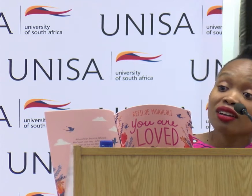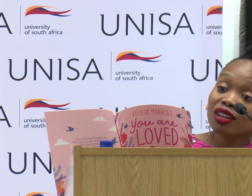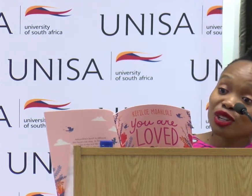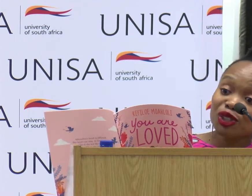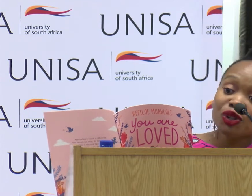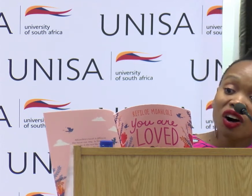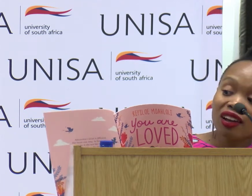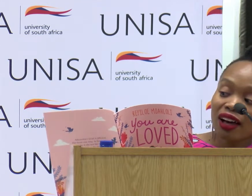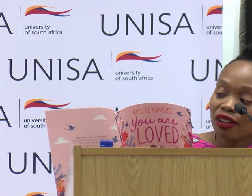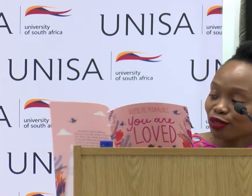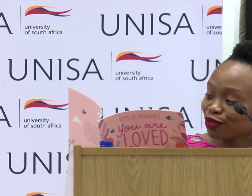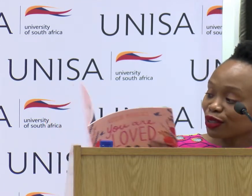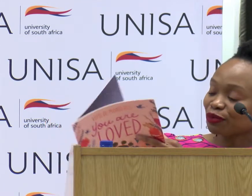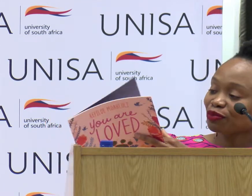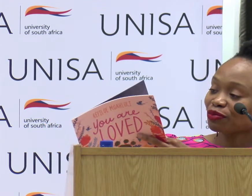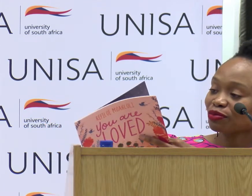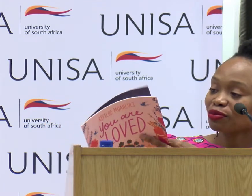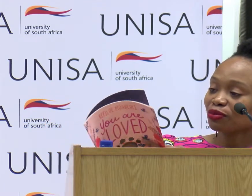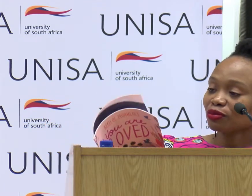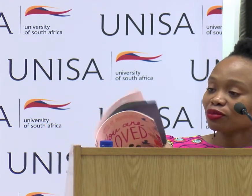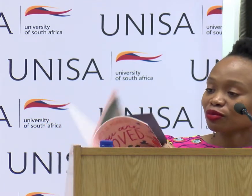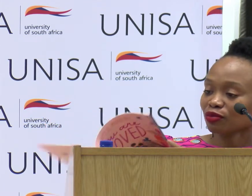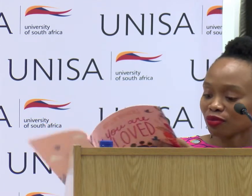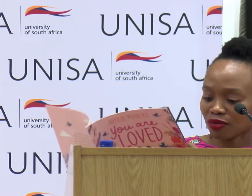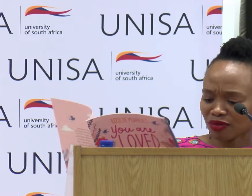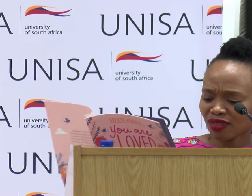Athandwa, you are loved.